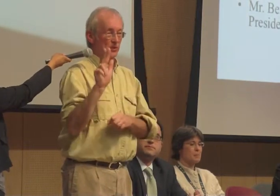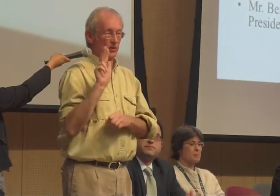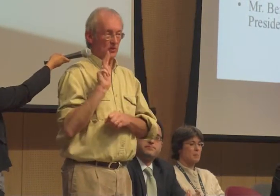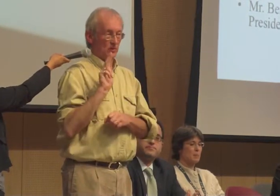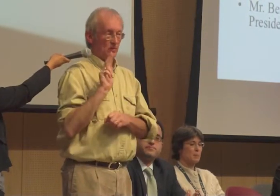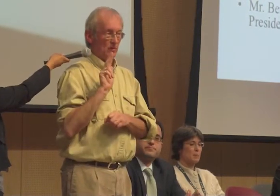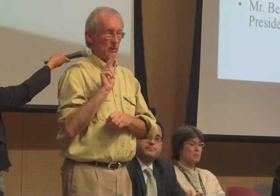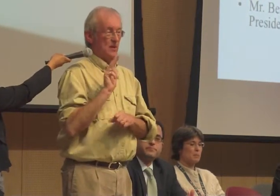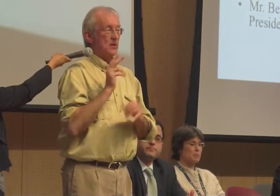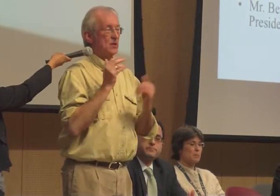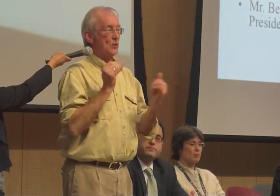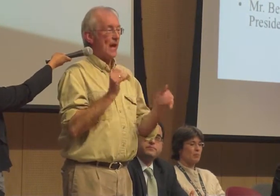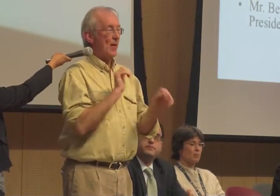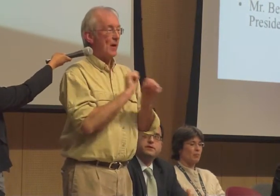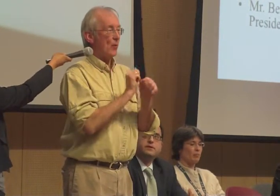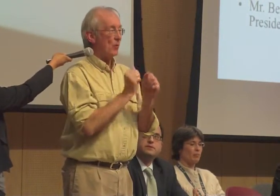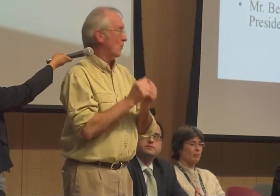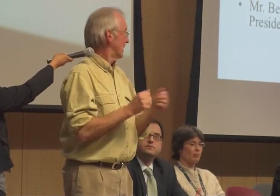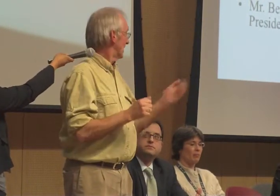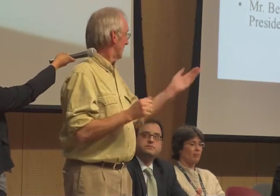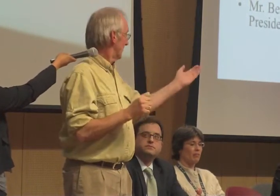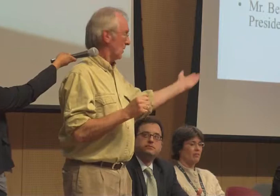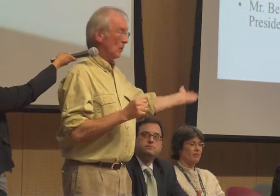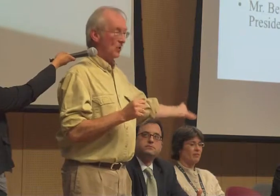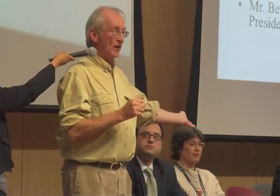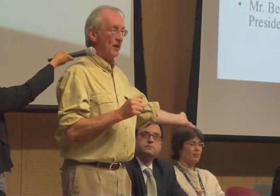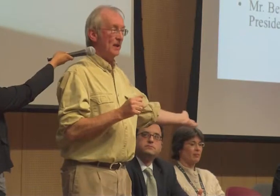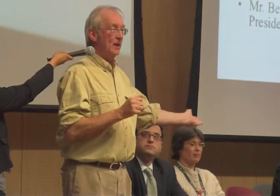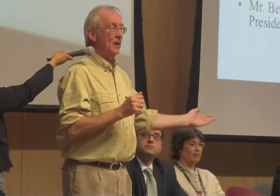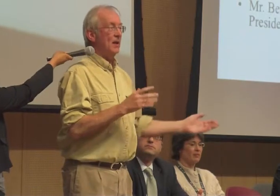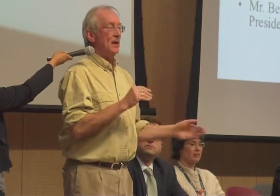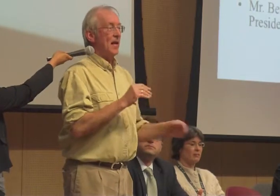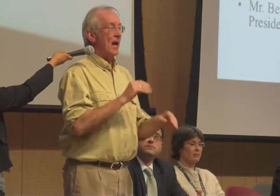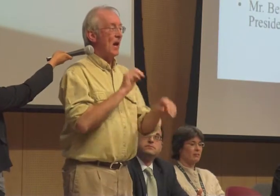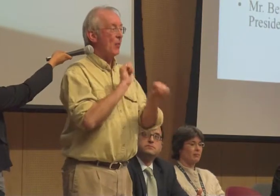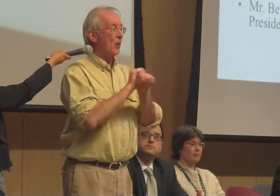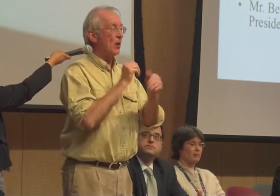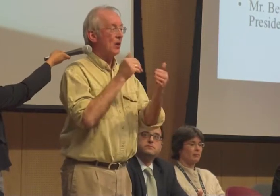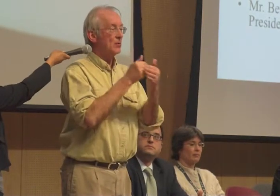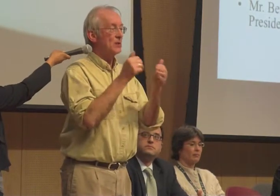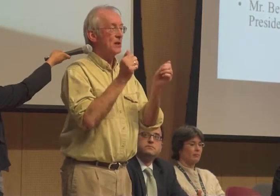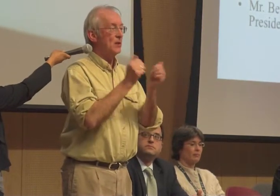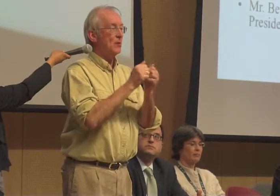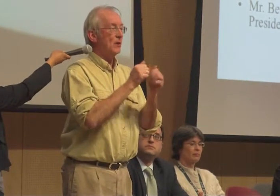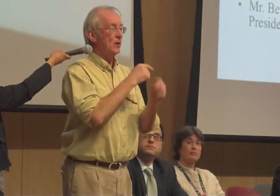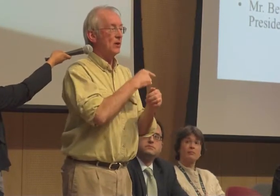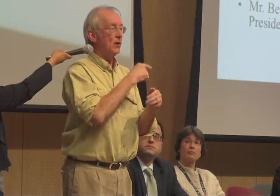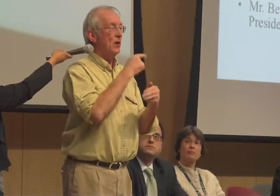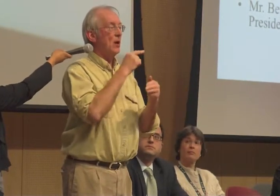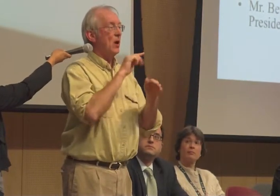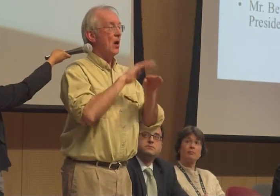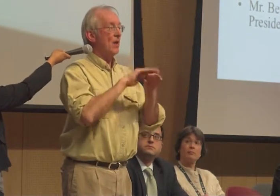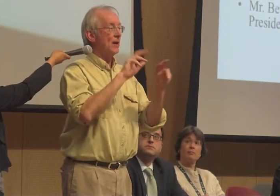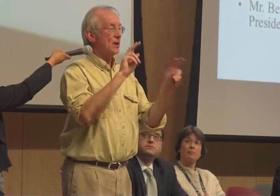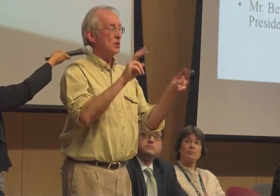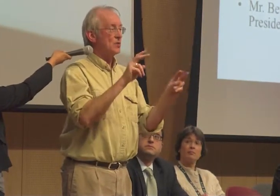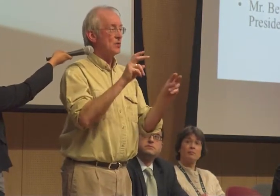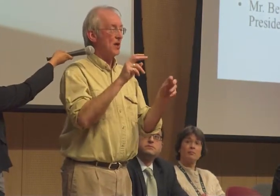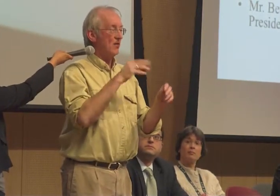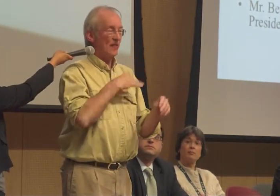ago. So now I work with Lori, and I work closely with her on the issues of